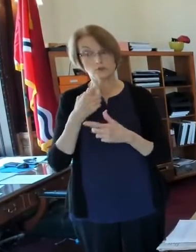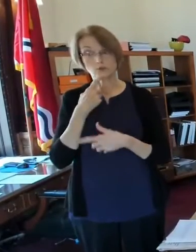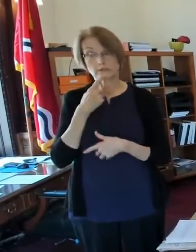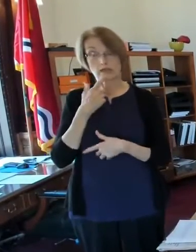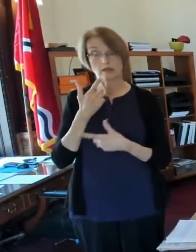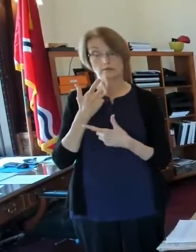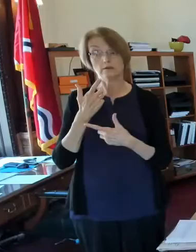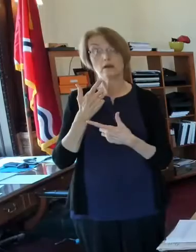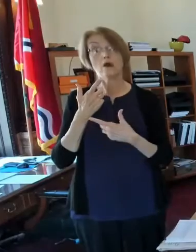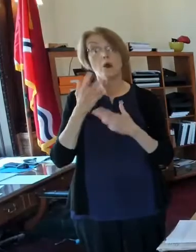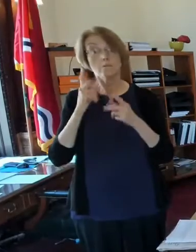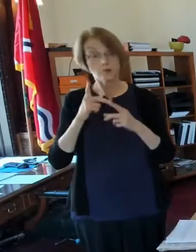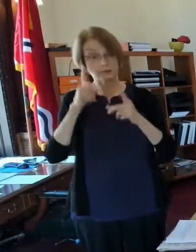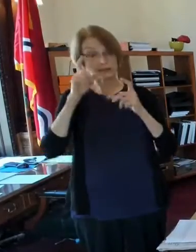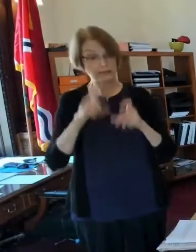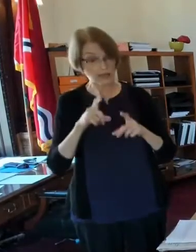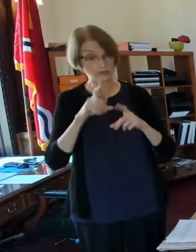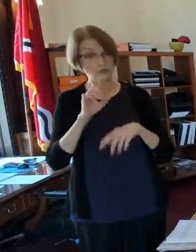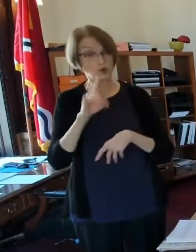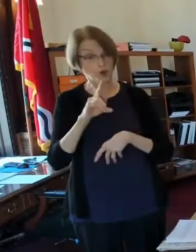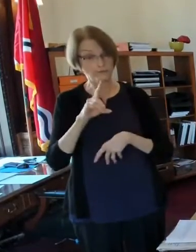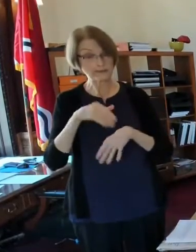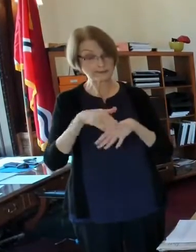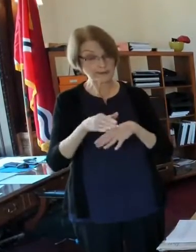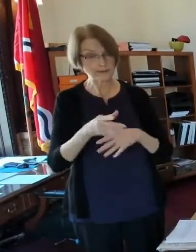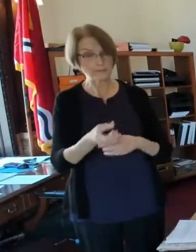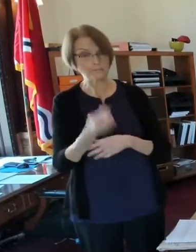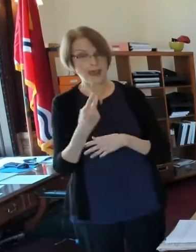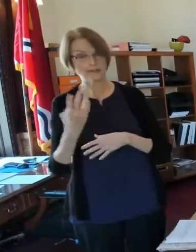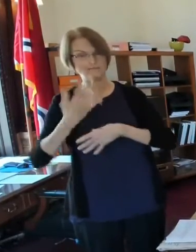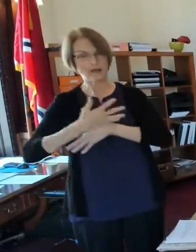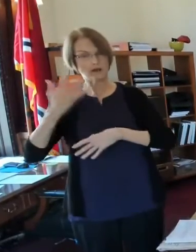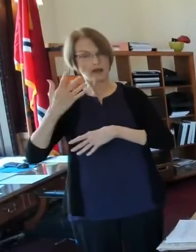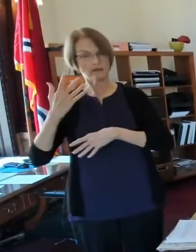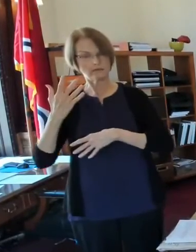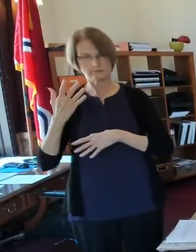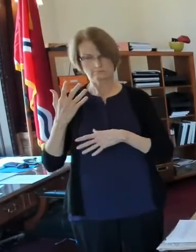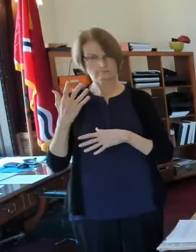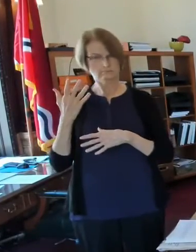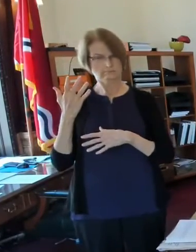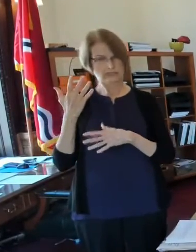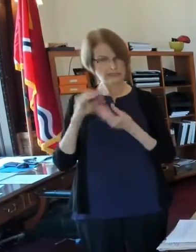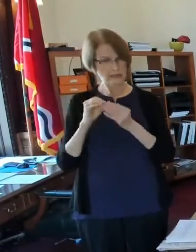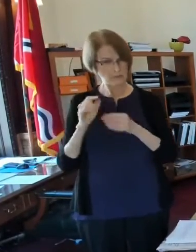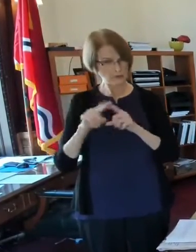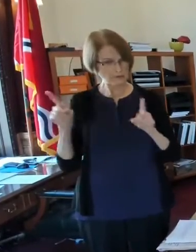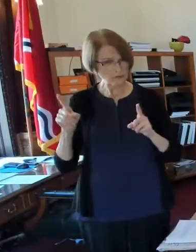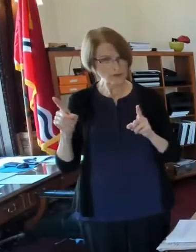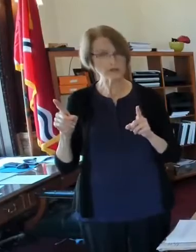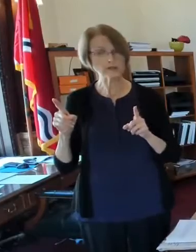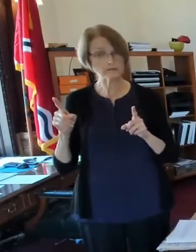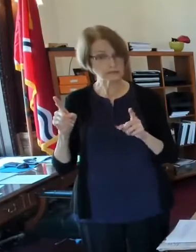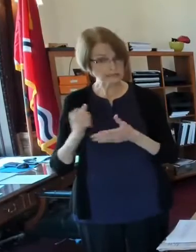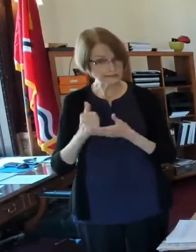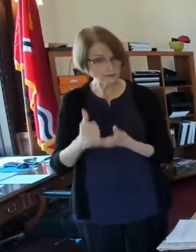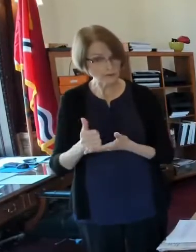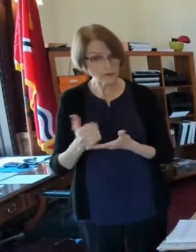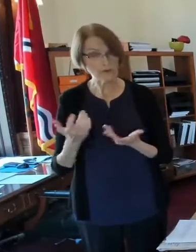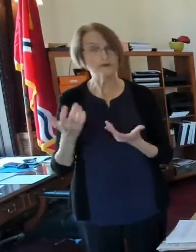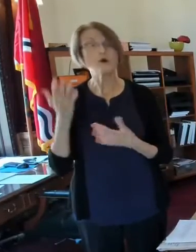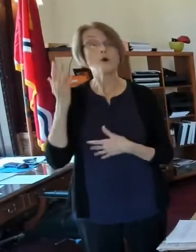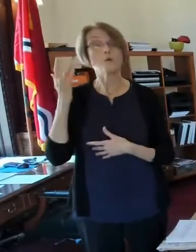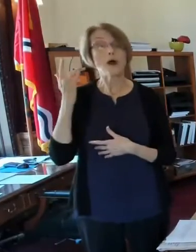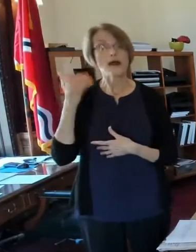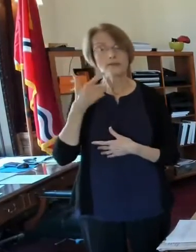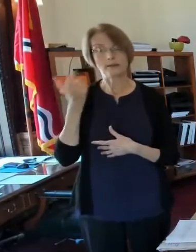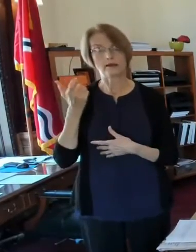back in 5 days. Right. How is that different from before, and why is that more helpful? Well, it's more helpful because the